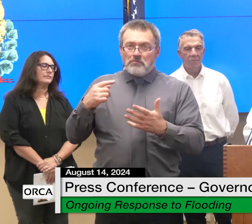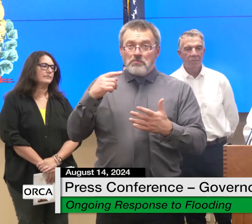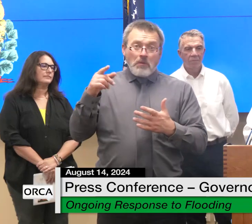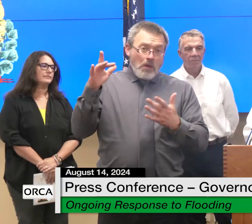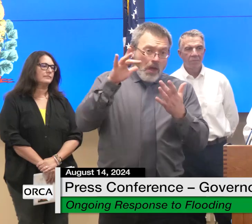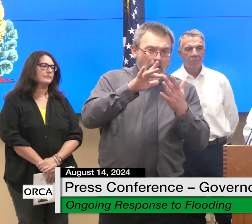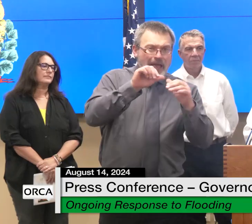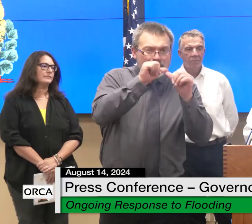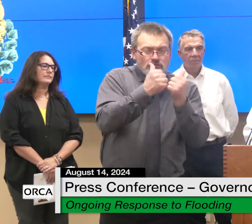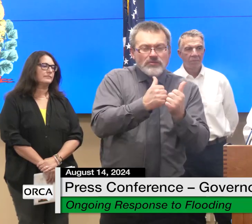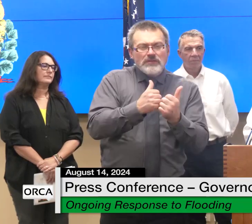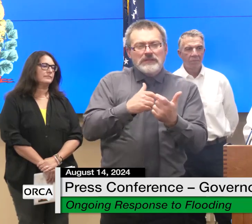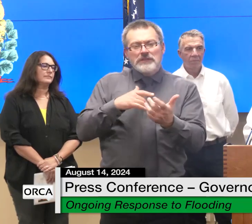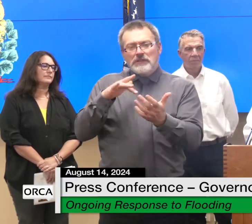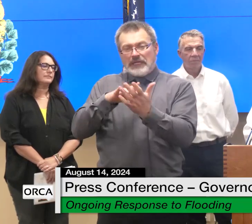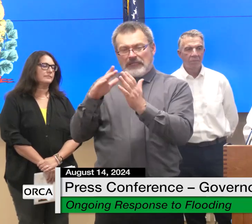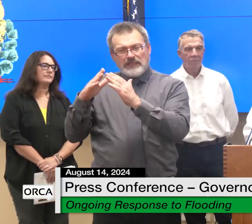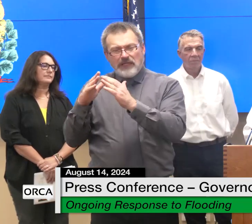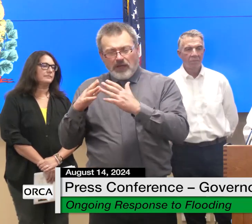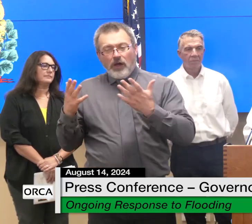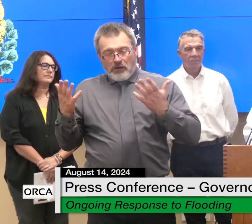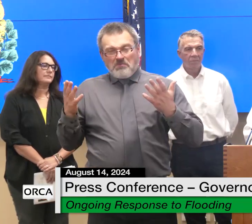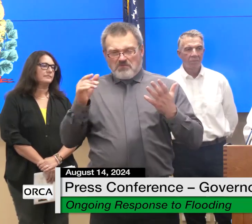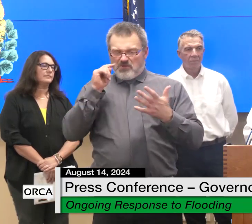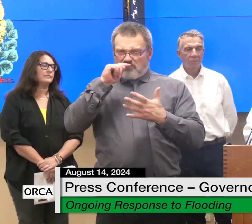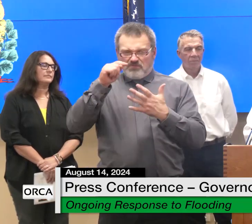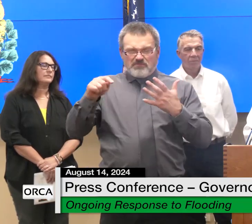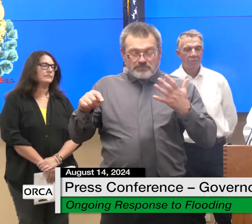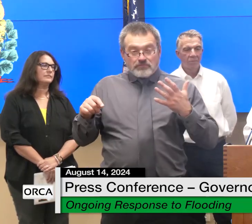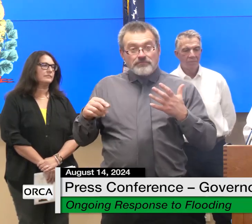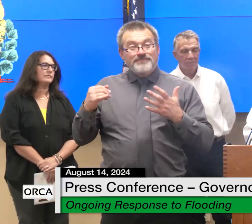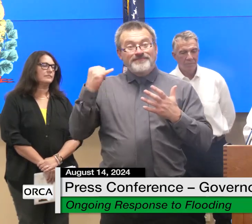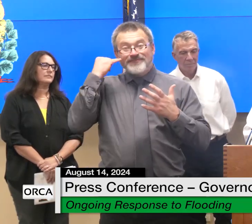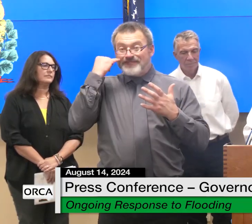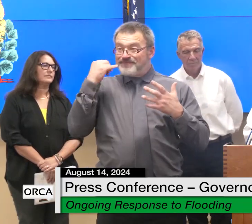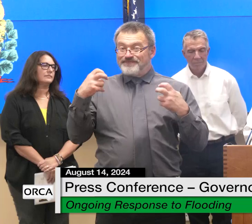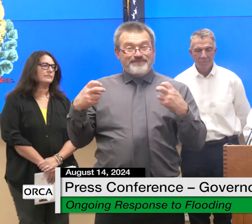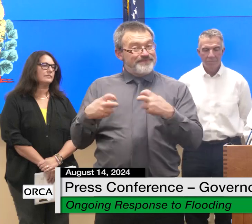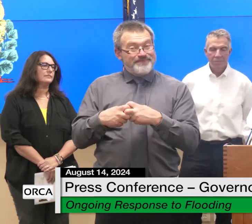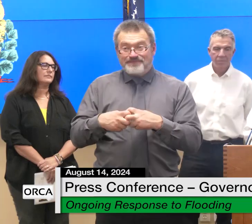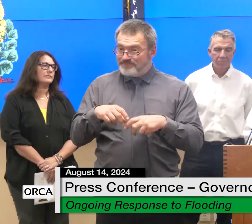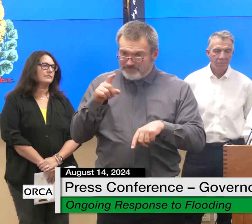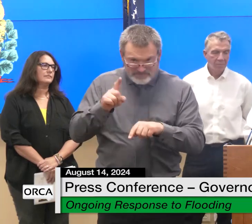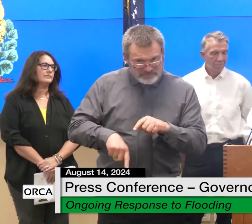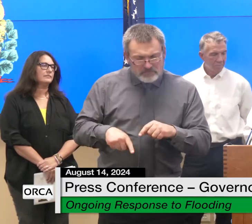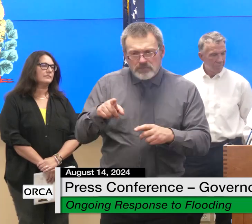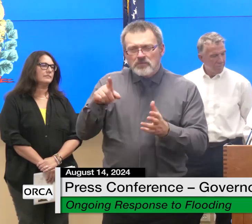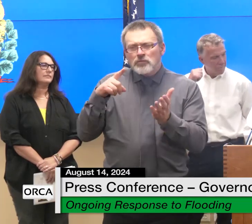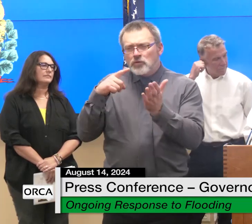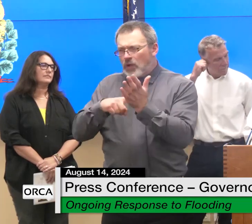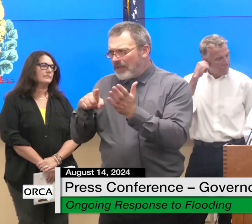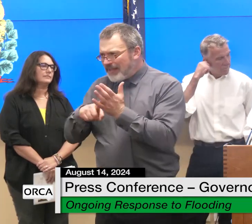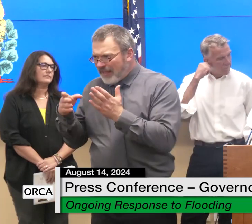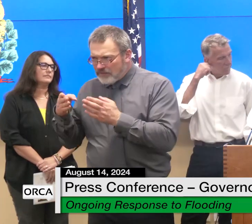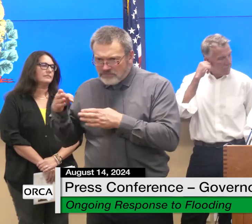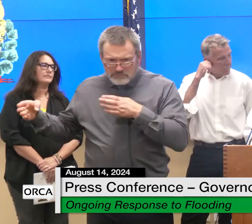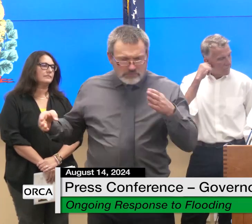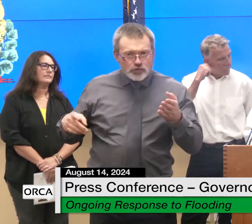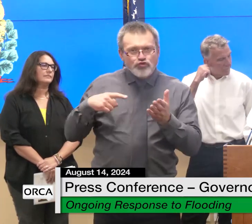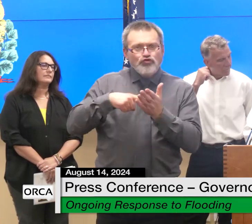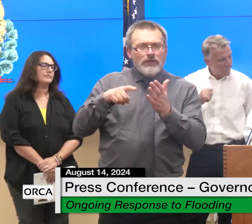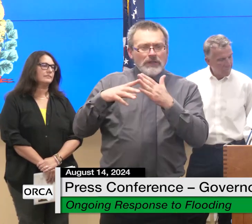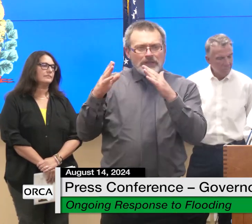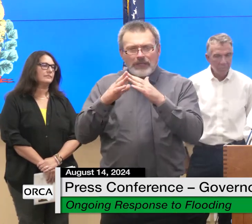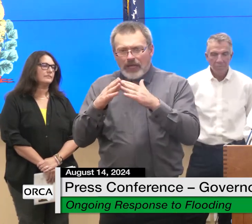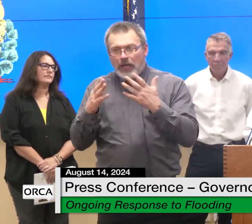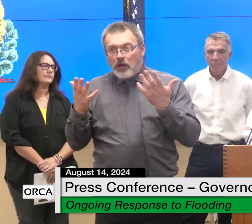you aren't able to volunteer, please check in on your neighbors. Ask them how they're doing. Bring them a warm meal,